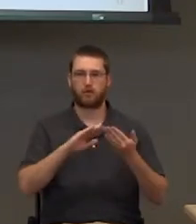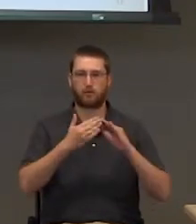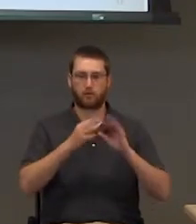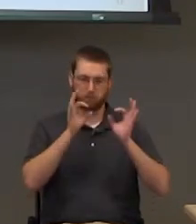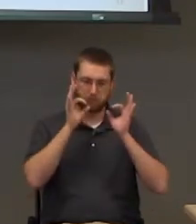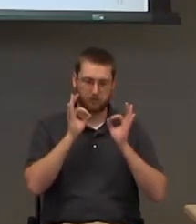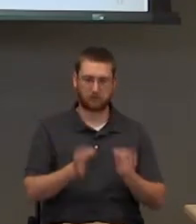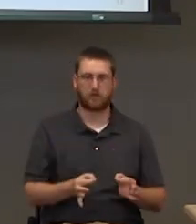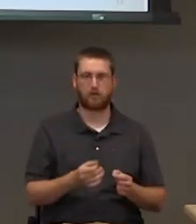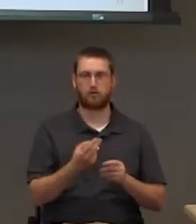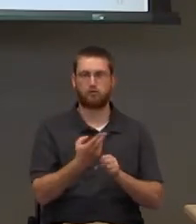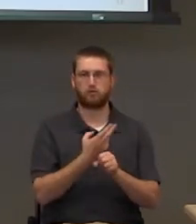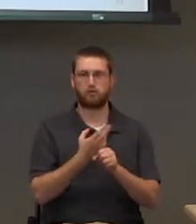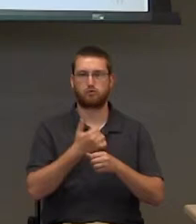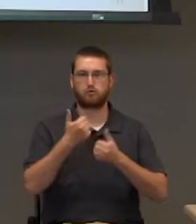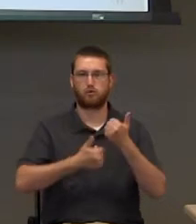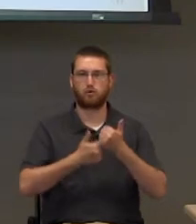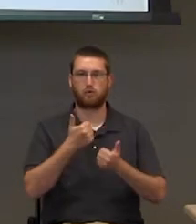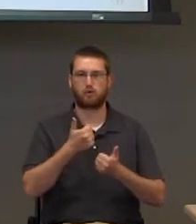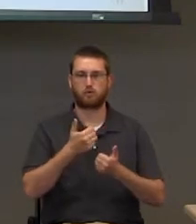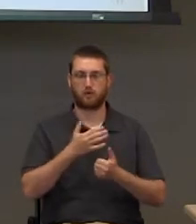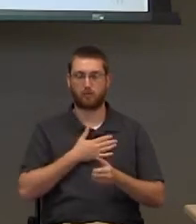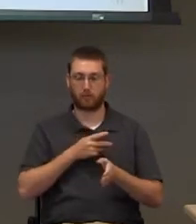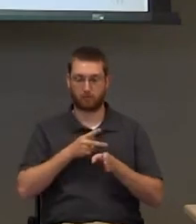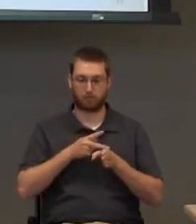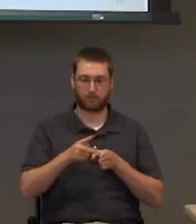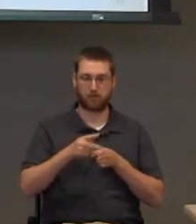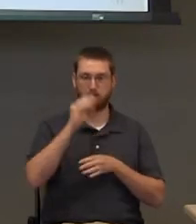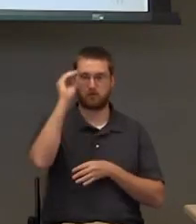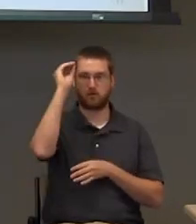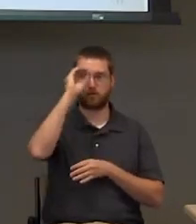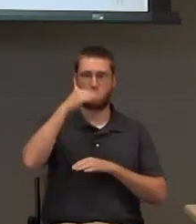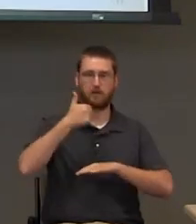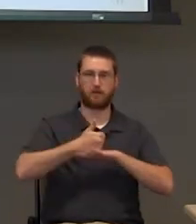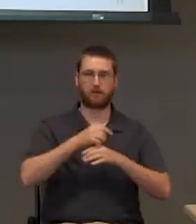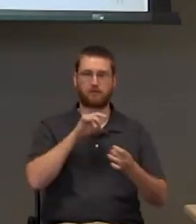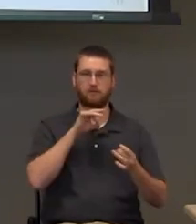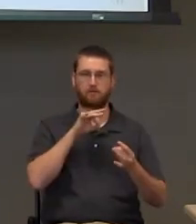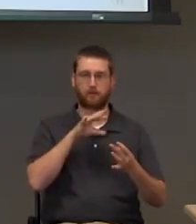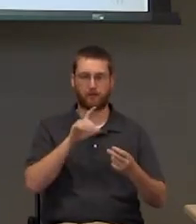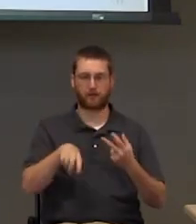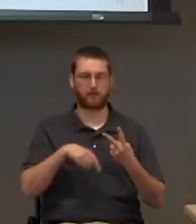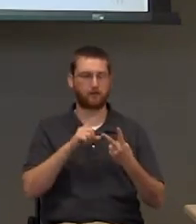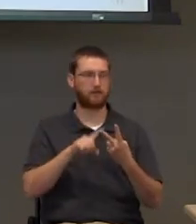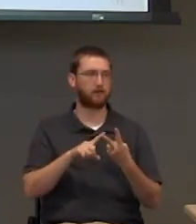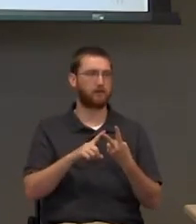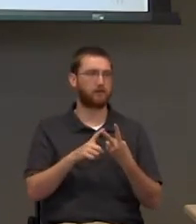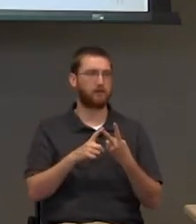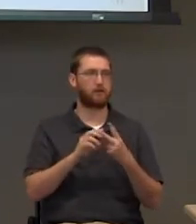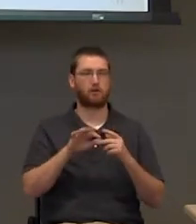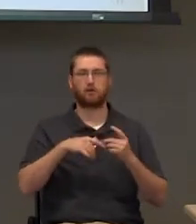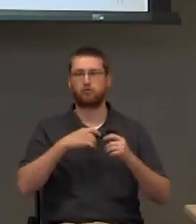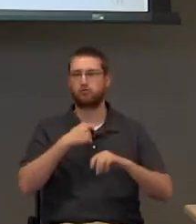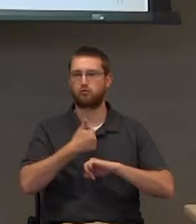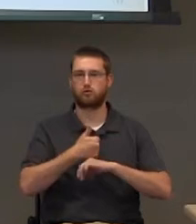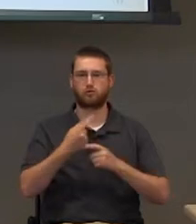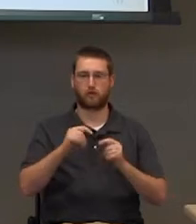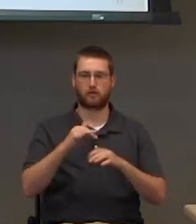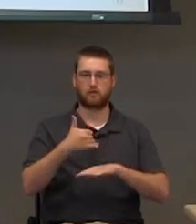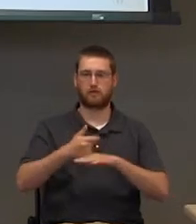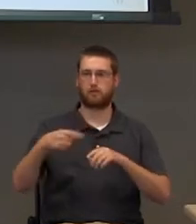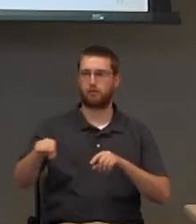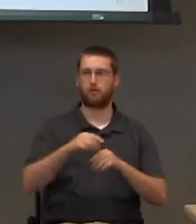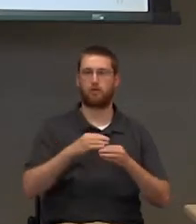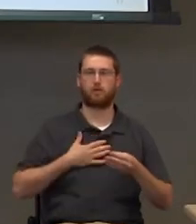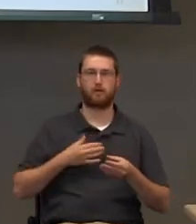decide what that is. From my professional opinion, based on the feedback that I got, based on trying to position you to be as effective and